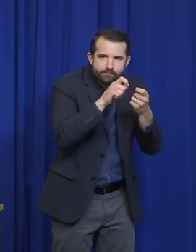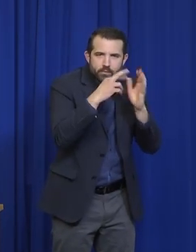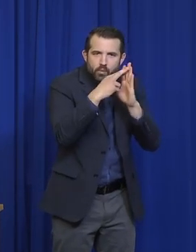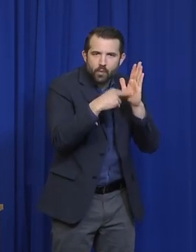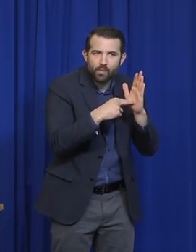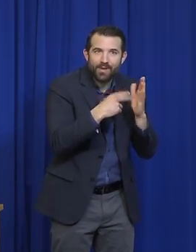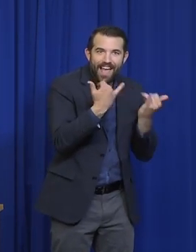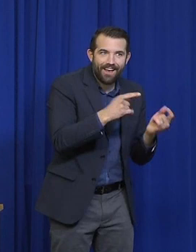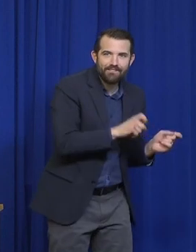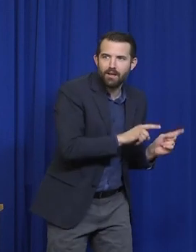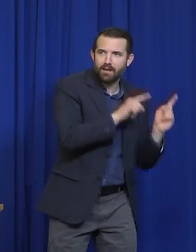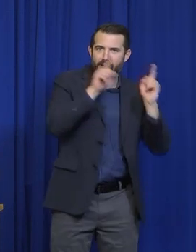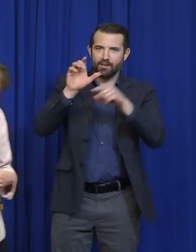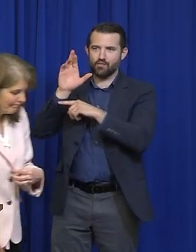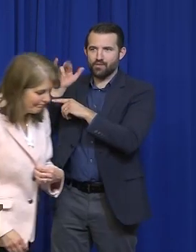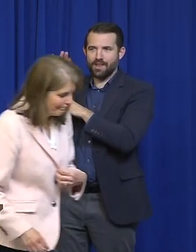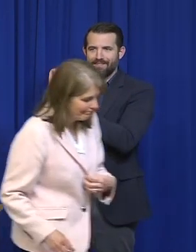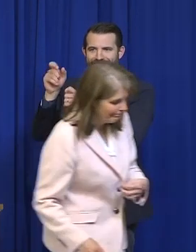so